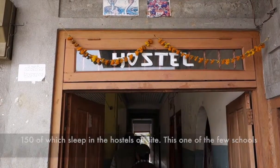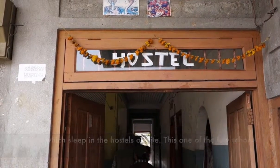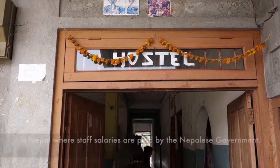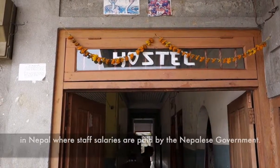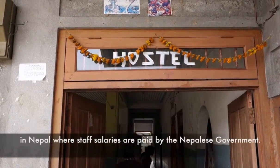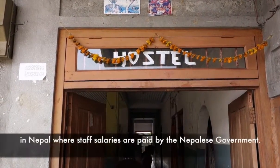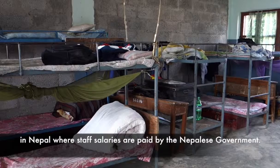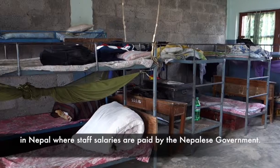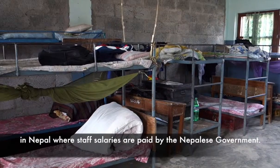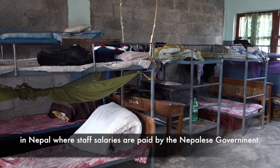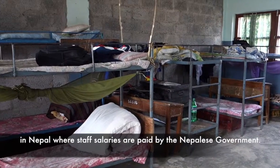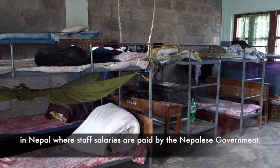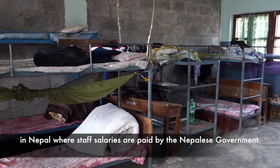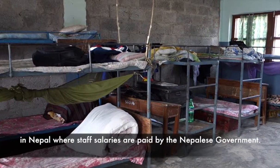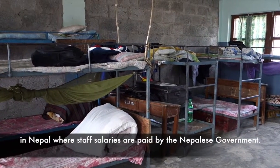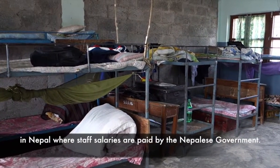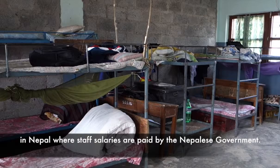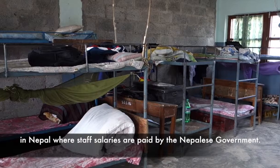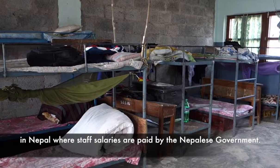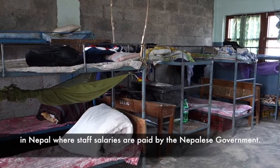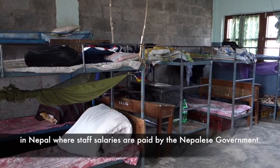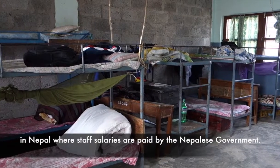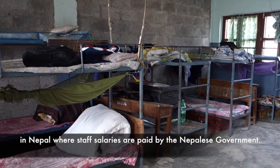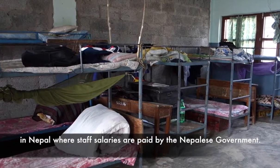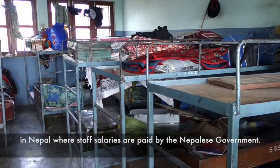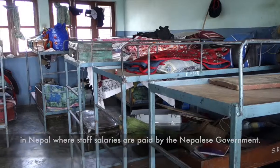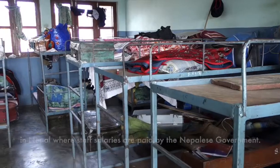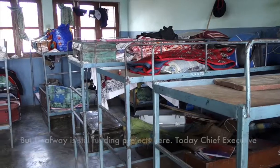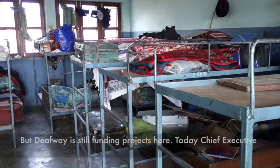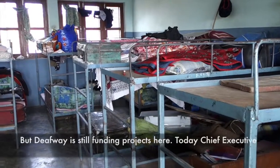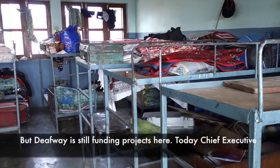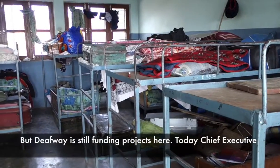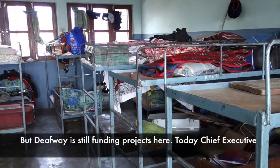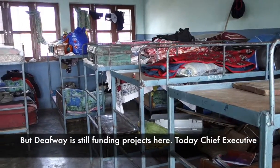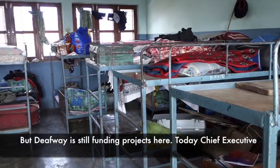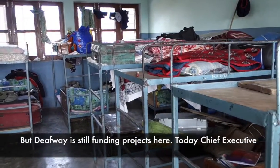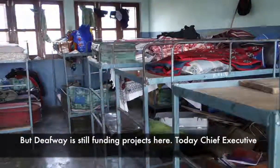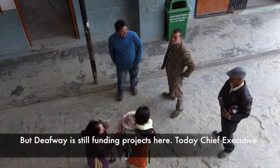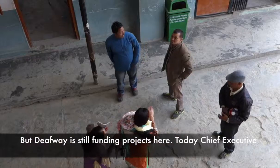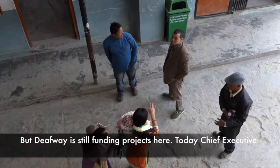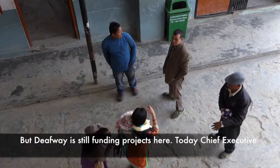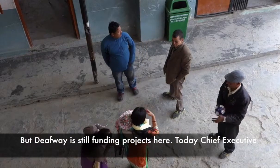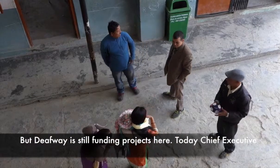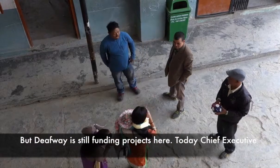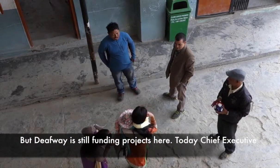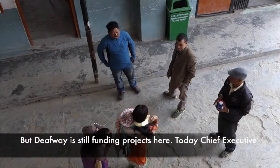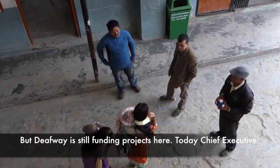few schools in Nepal where staff salaries are paid by the Nepalese government. But Deafway is still funding projects here.